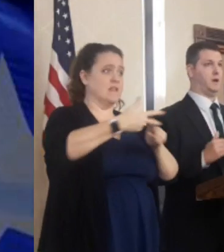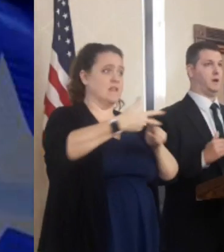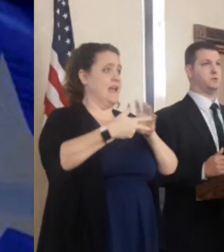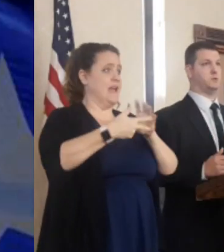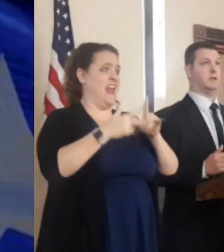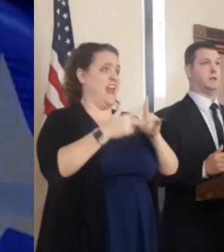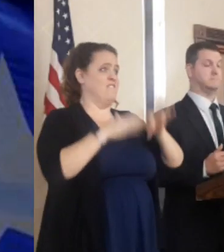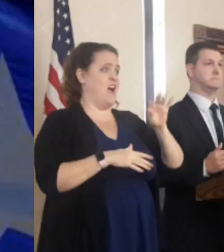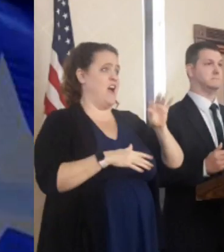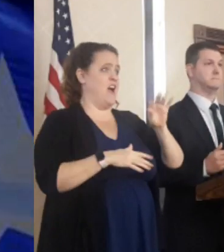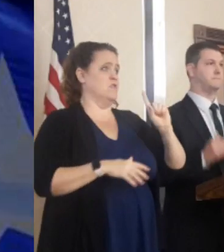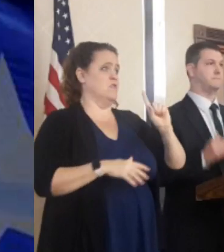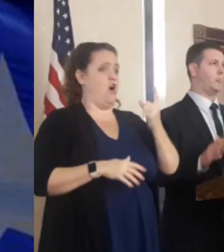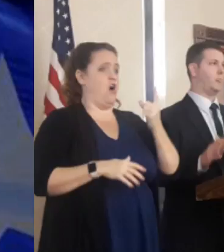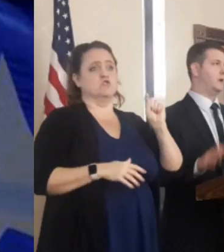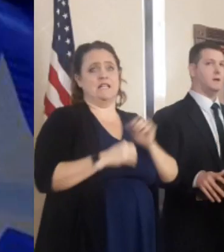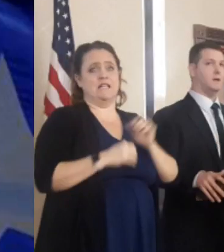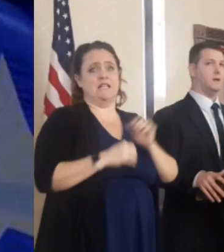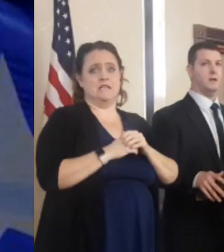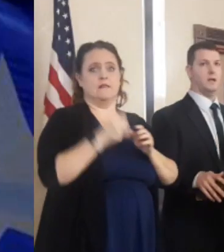$1.20.